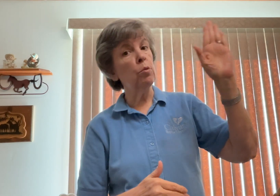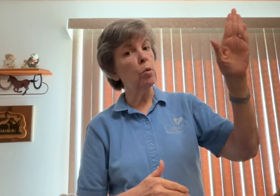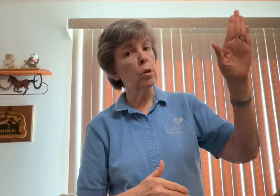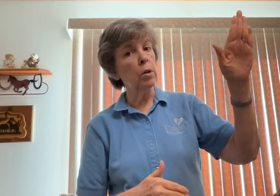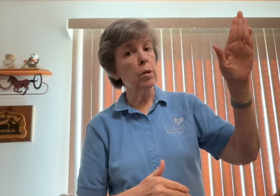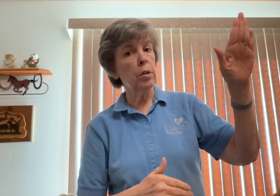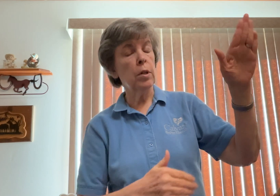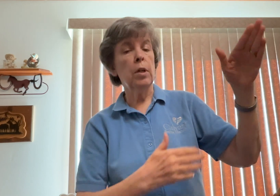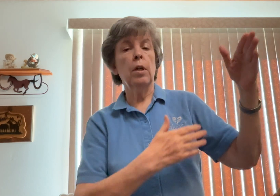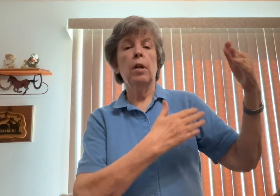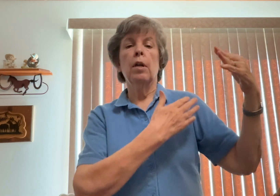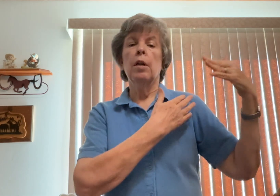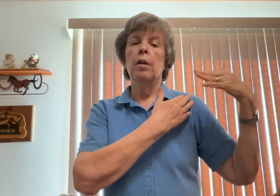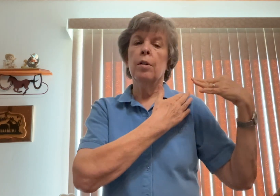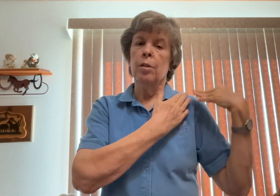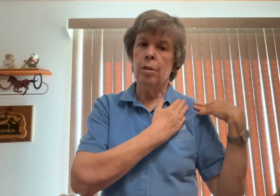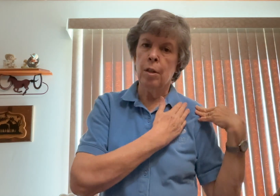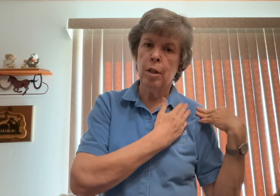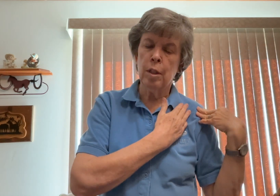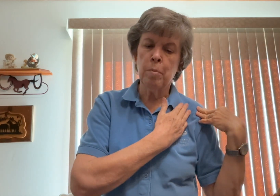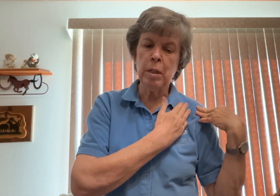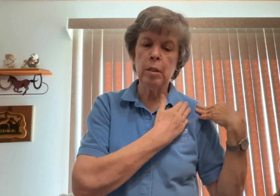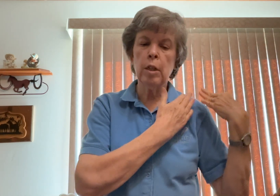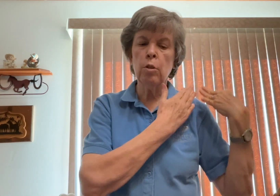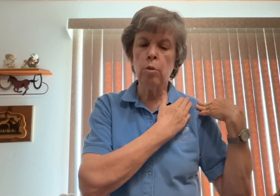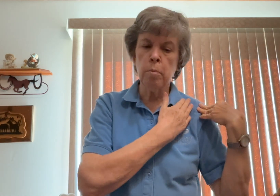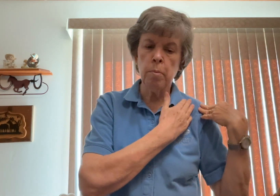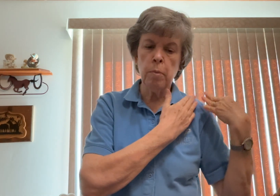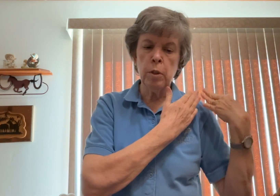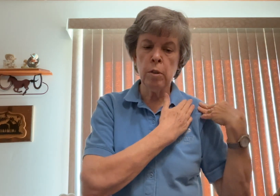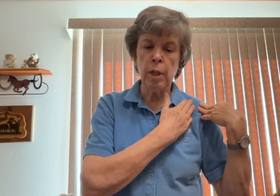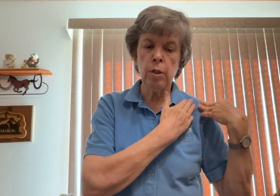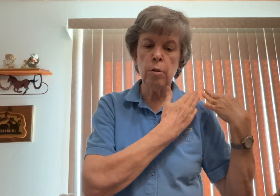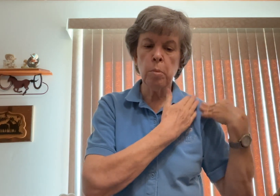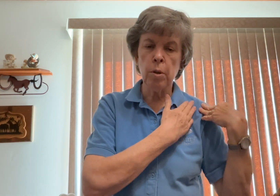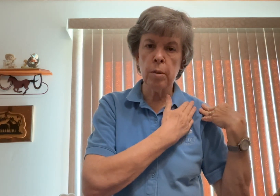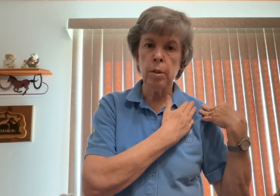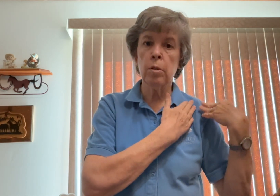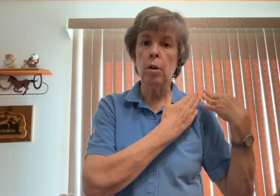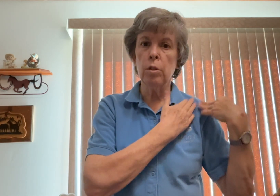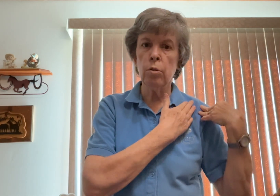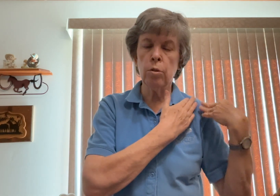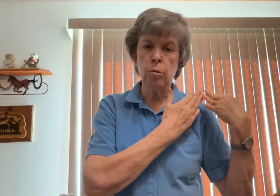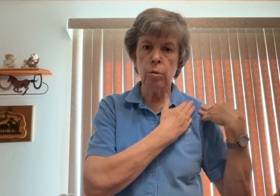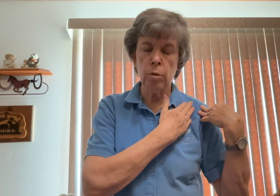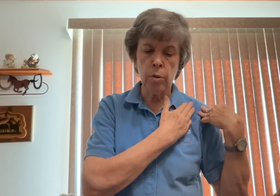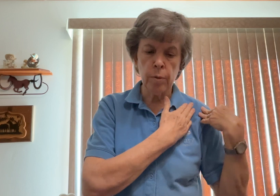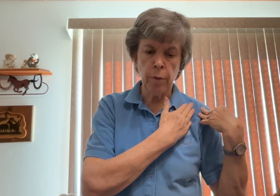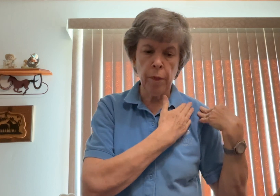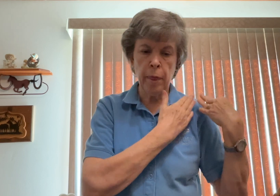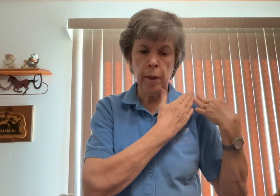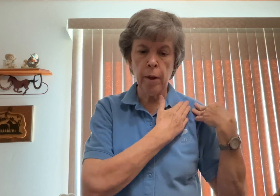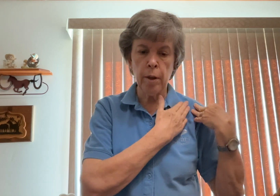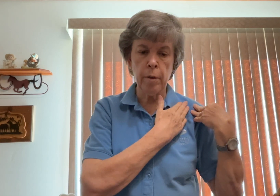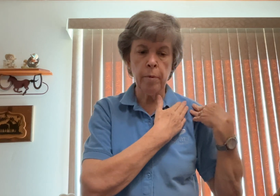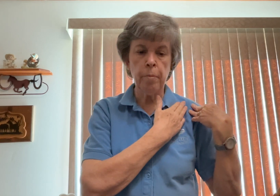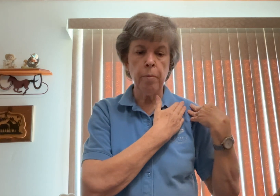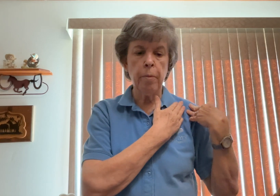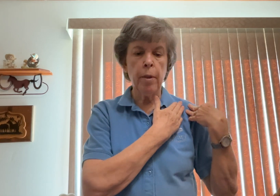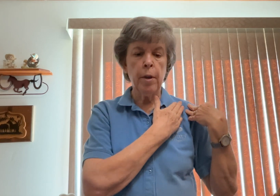your, and then I'm going to say your, this is like your burden. It's on your shoulders. Okay.